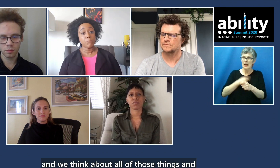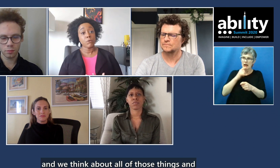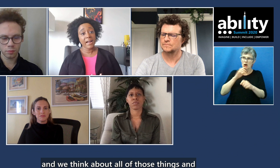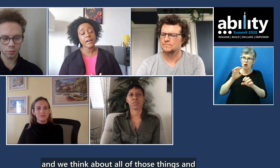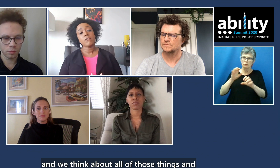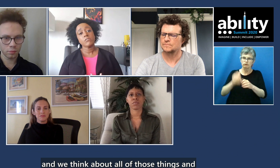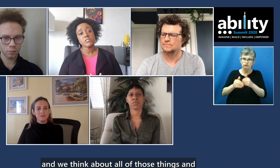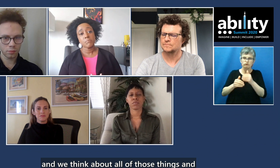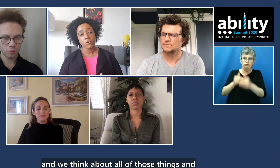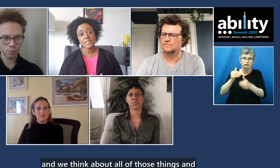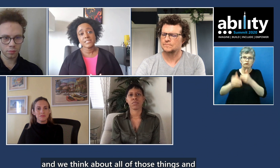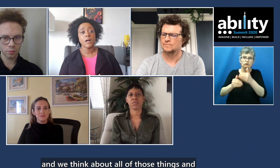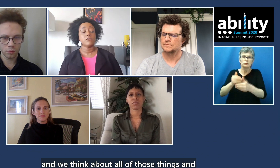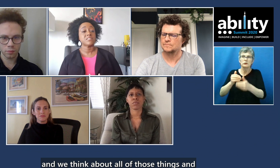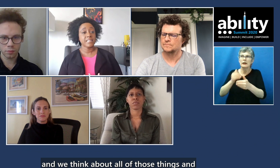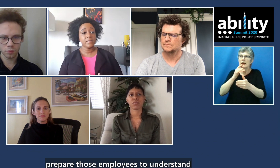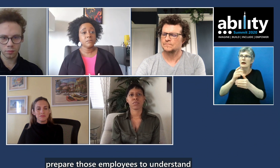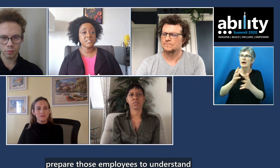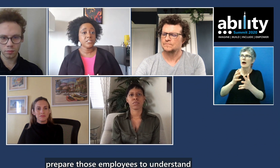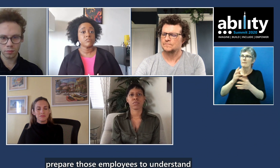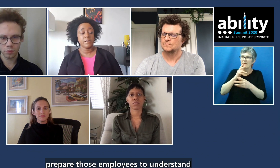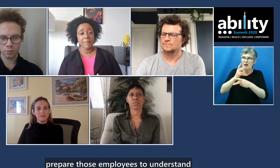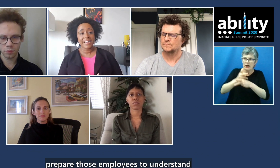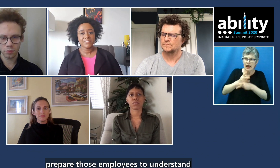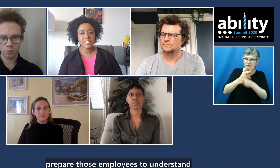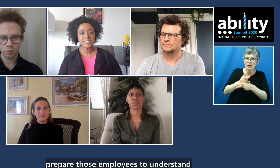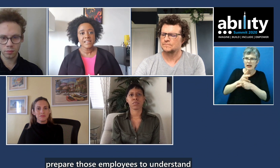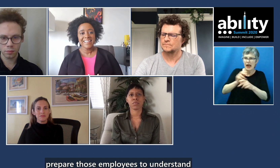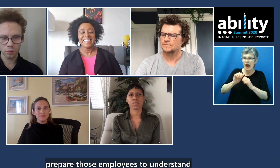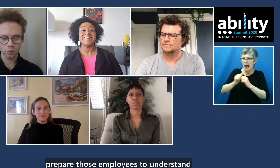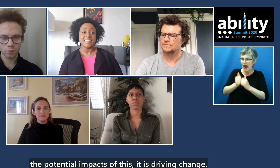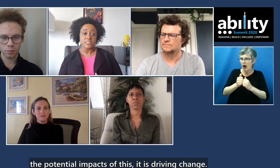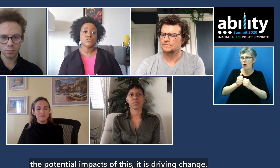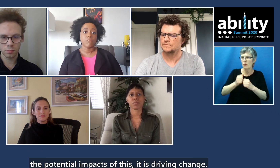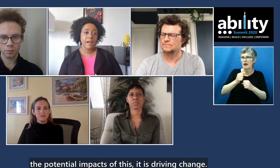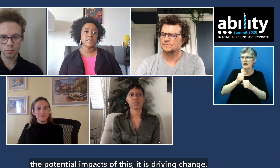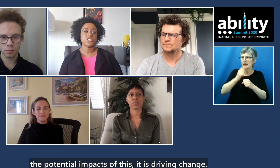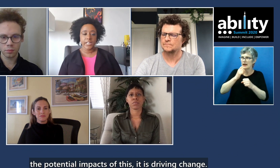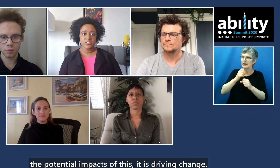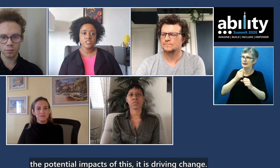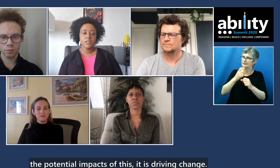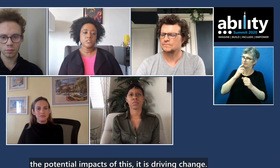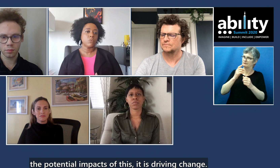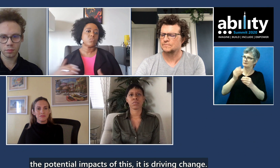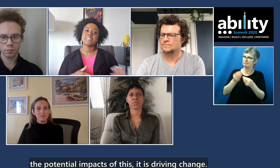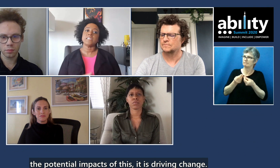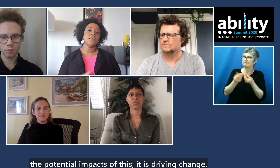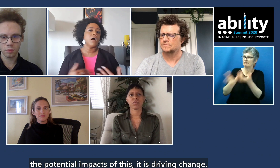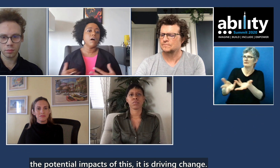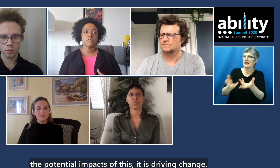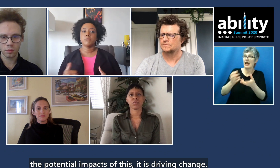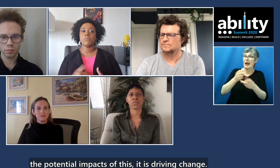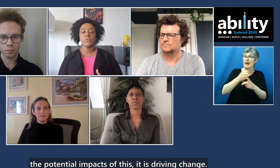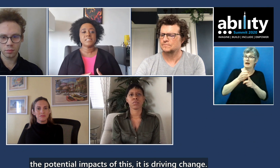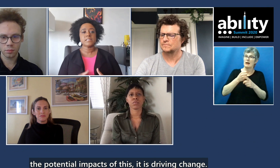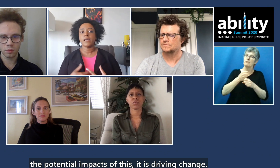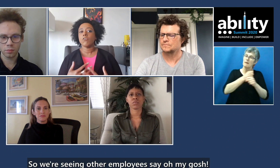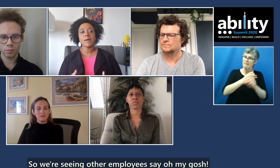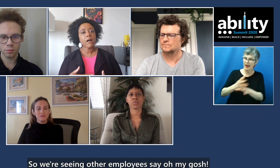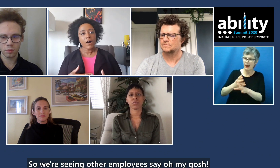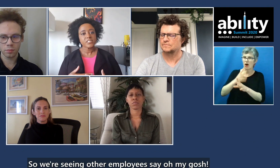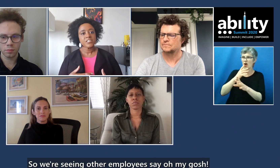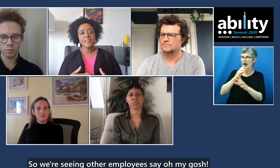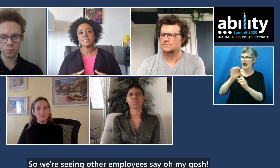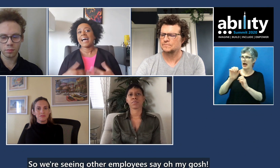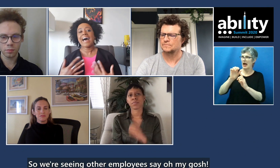things and prepare those employees to understand the potential impacts of this, it is driving change. So we're seeing other employees say,